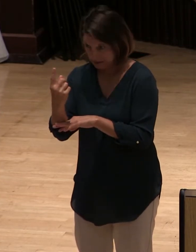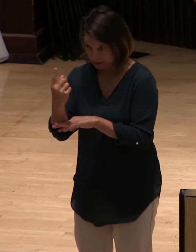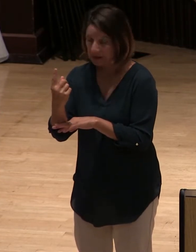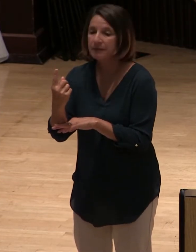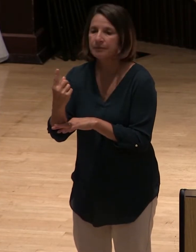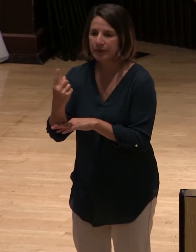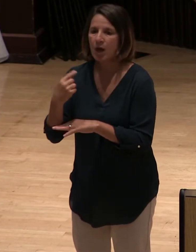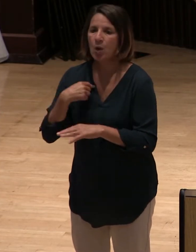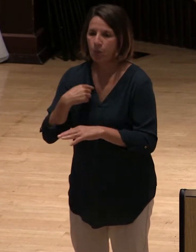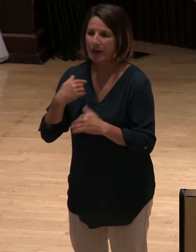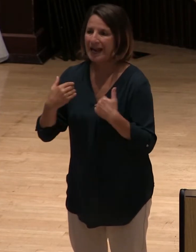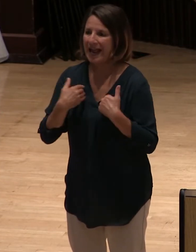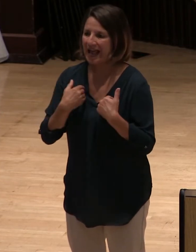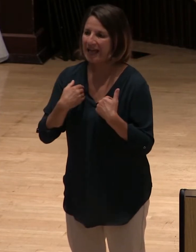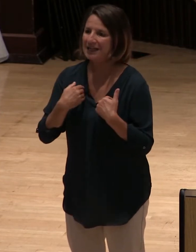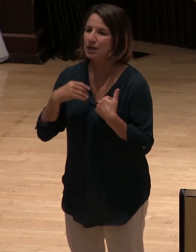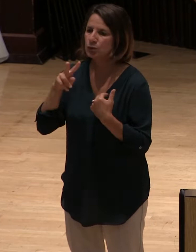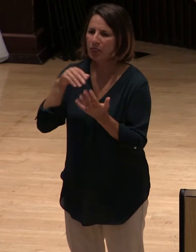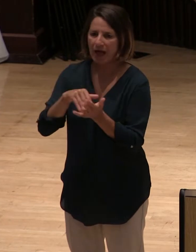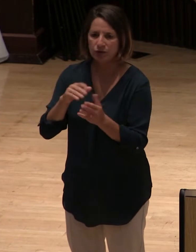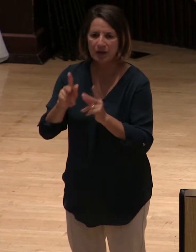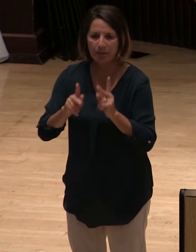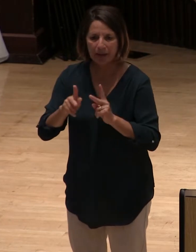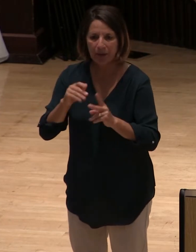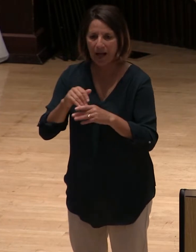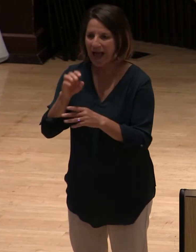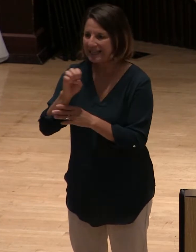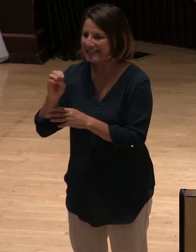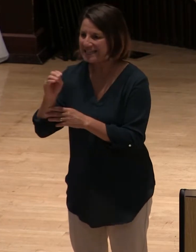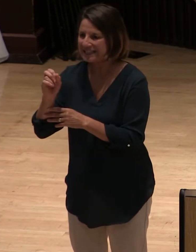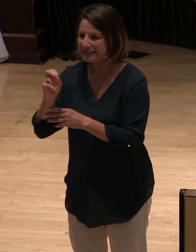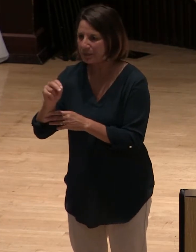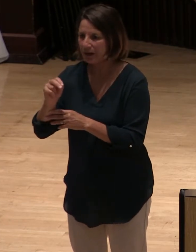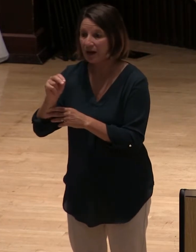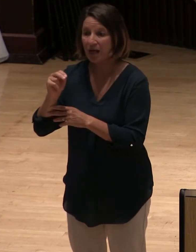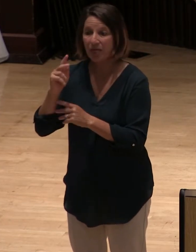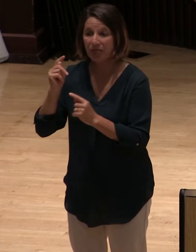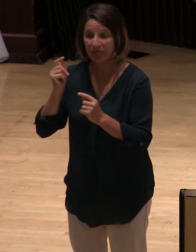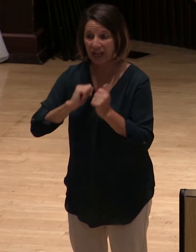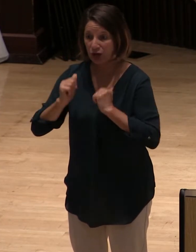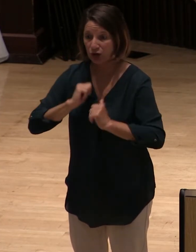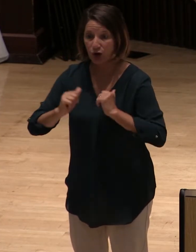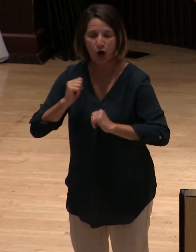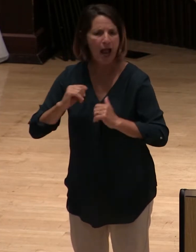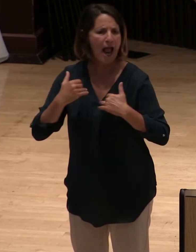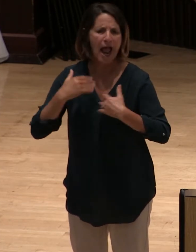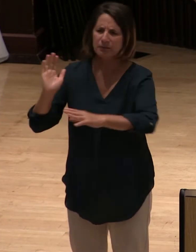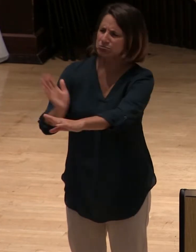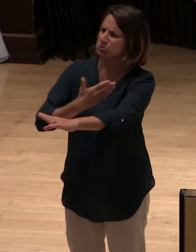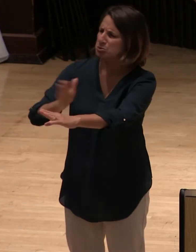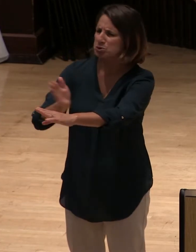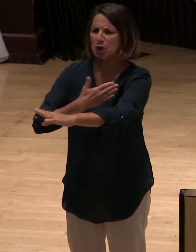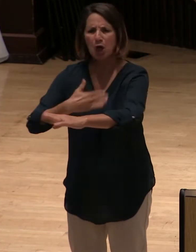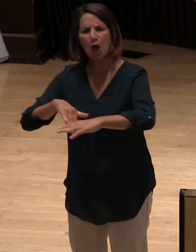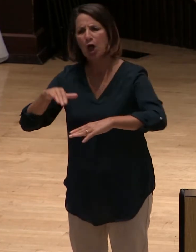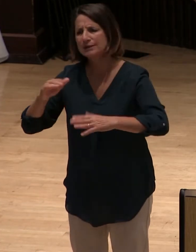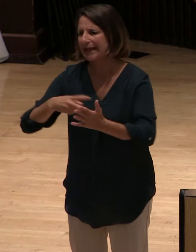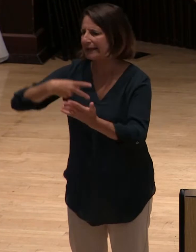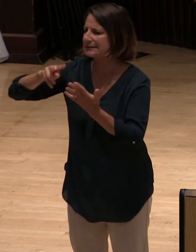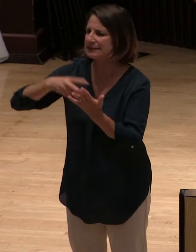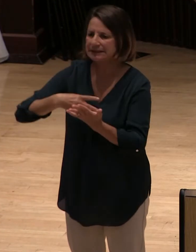3,000 people into the Eastman Theater, blew the roof off with the music, and the liturgical dancing, and the